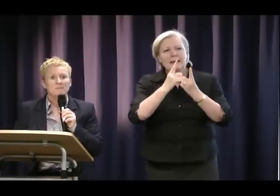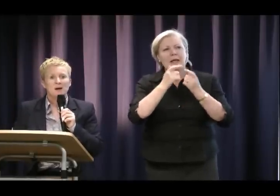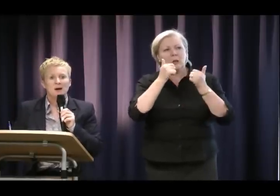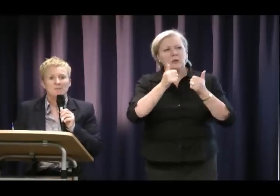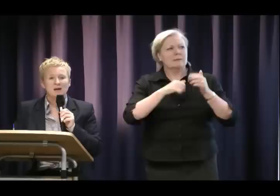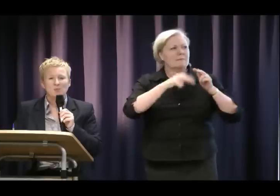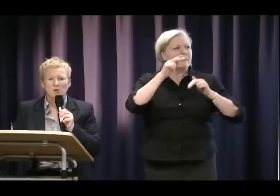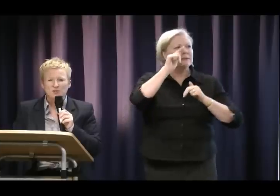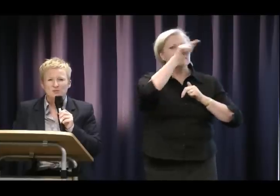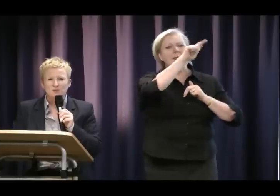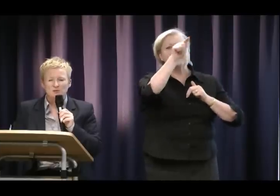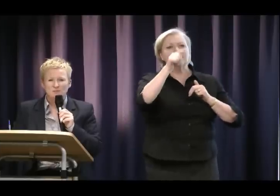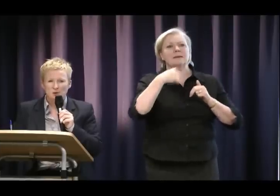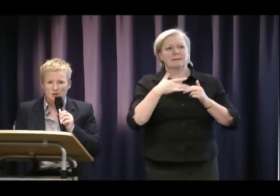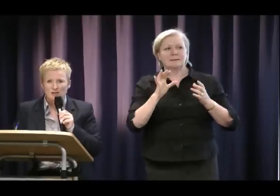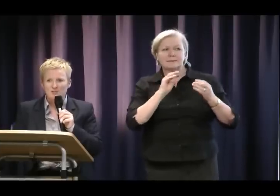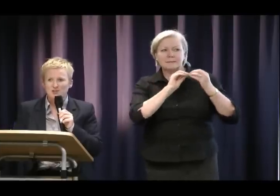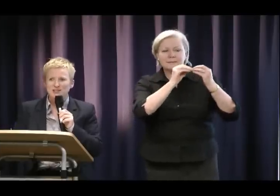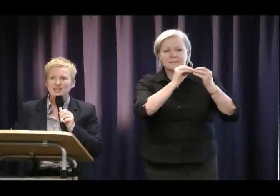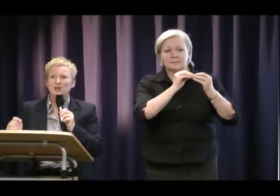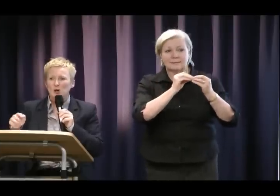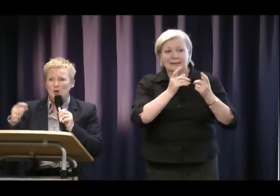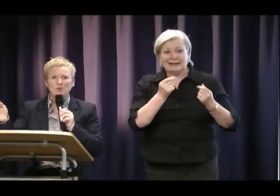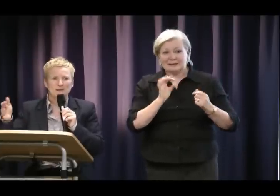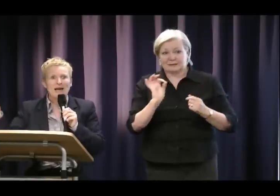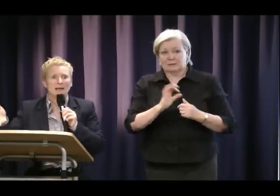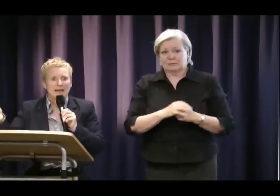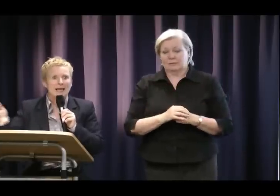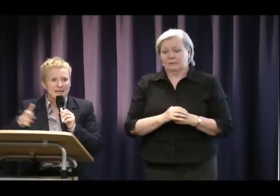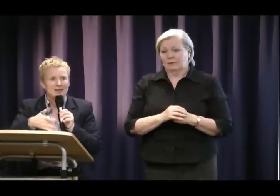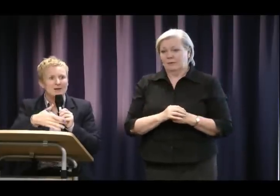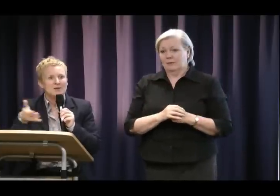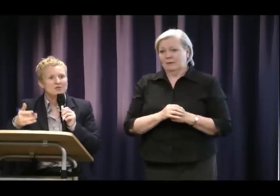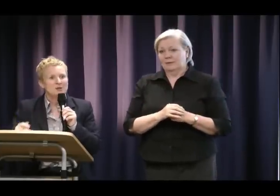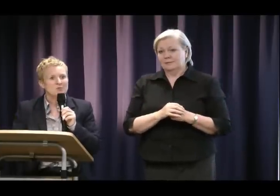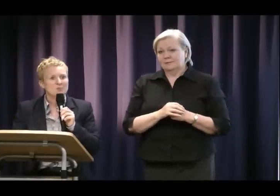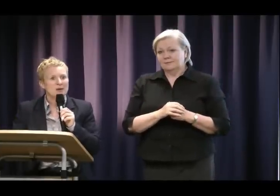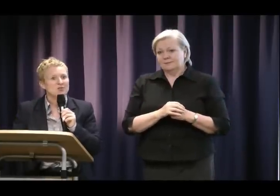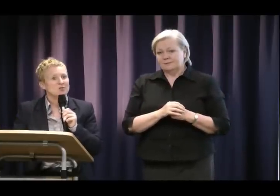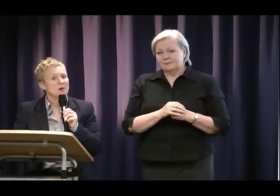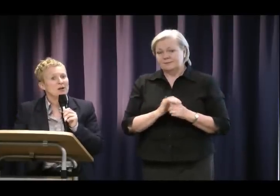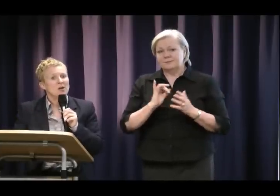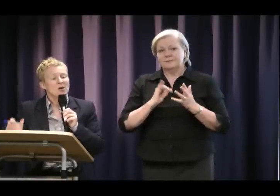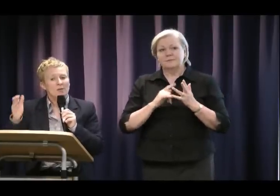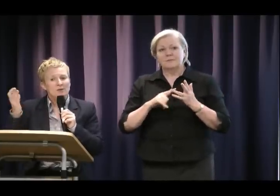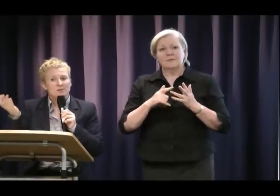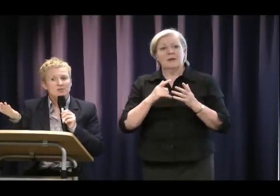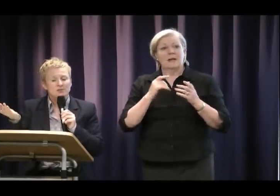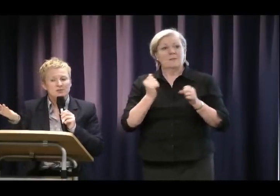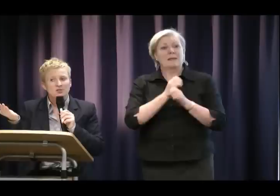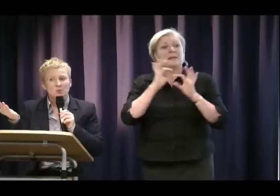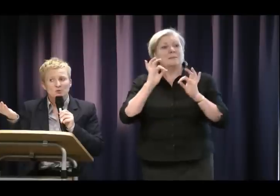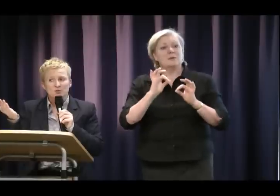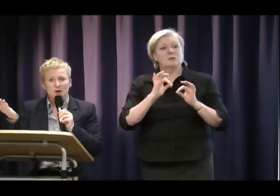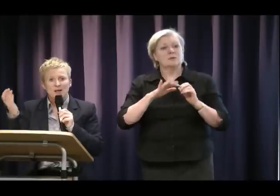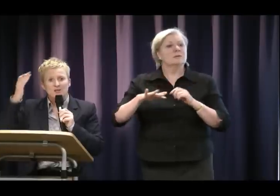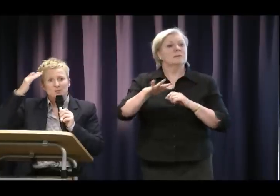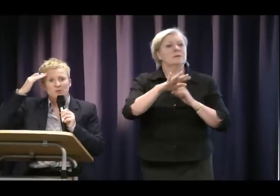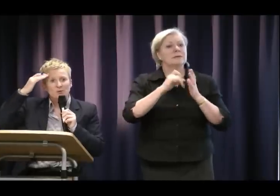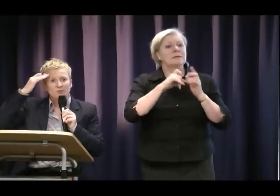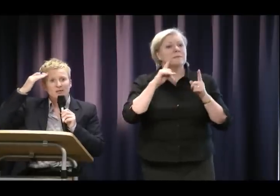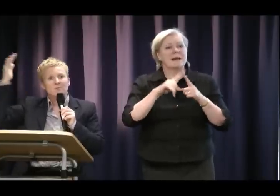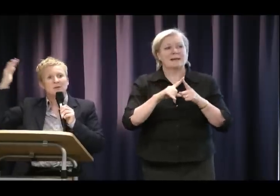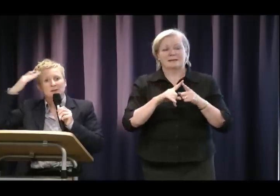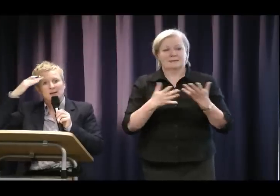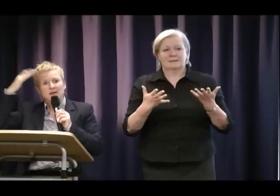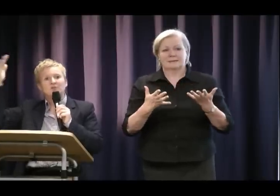and that wasn't very easy, let alone allocating some spaces. But I think this is what's great, is